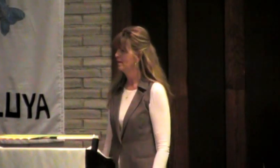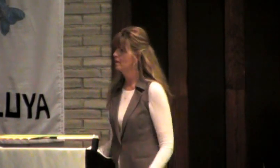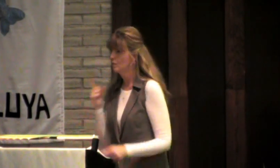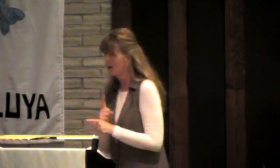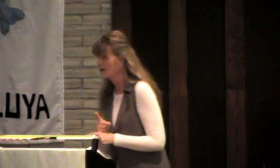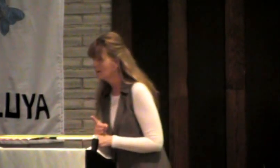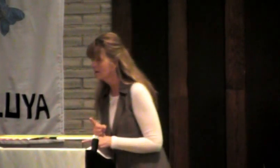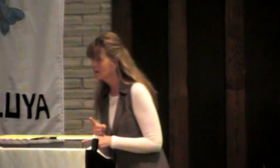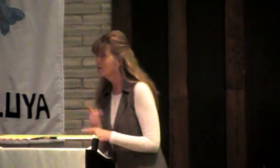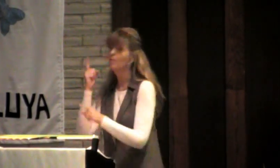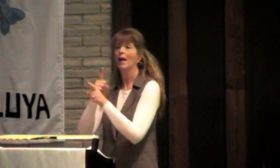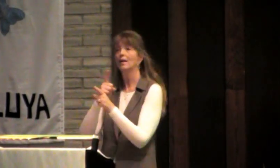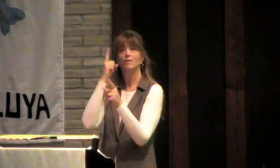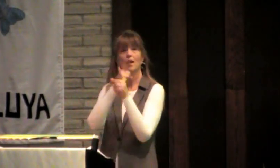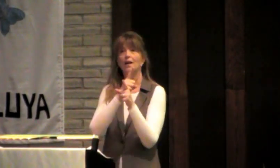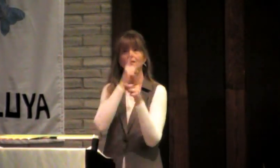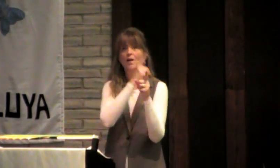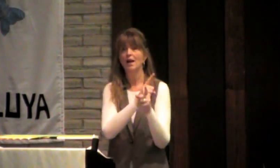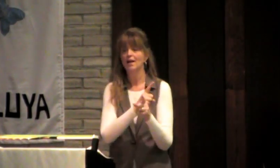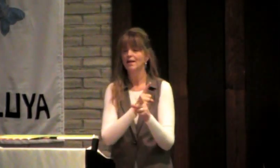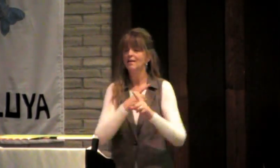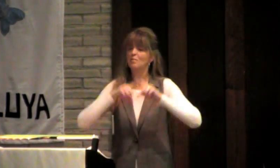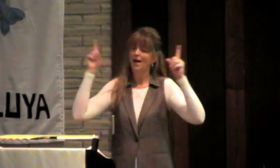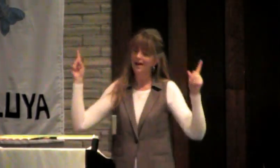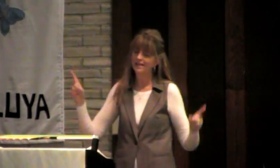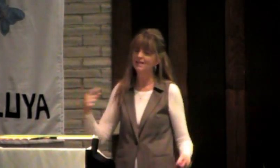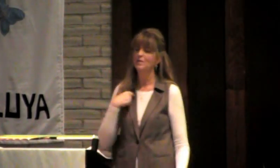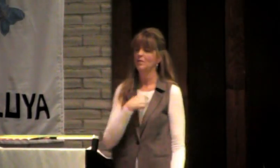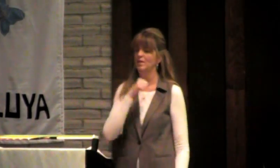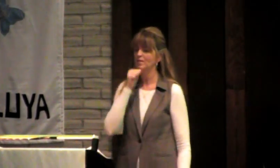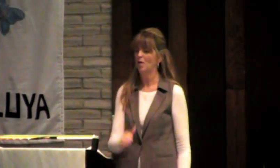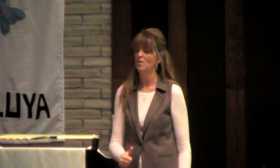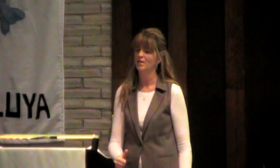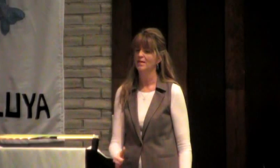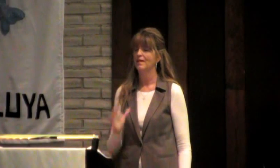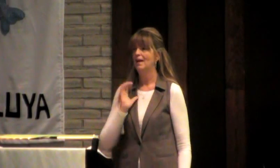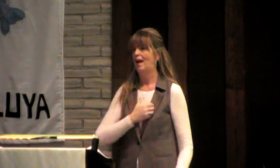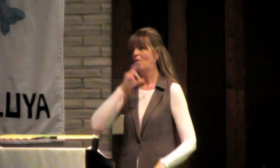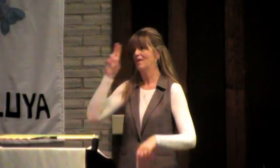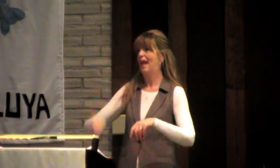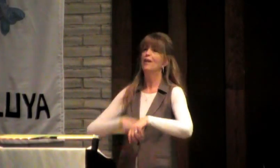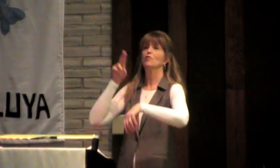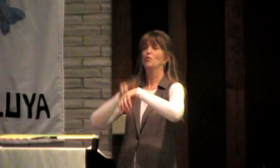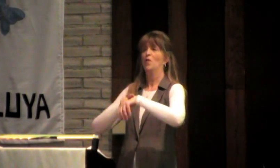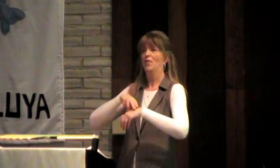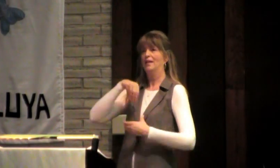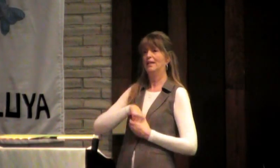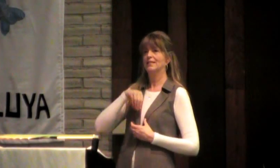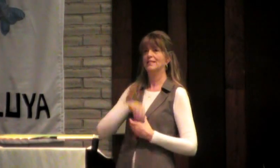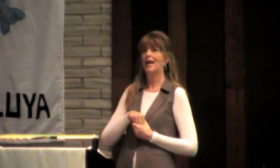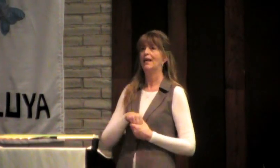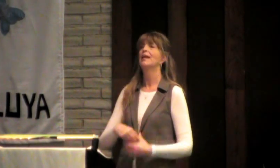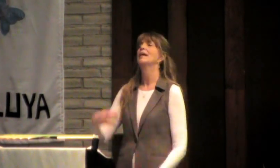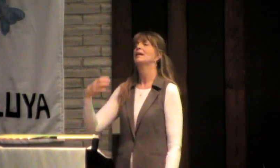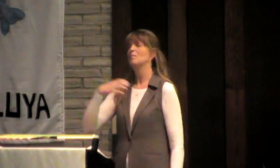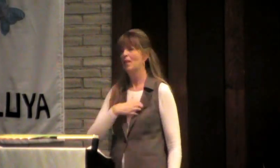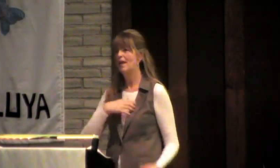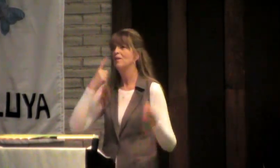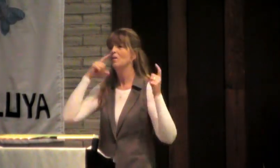do, right? Is that right? Yep. But we don't. Our natural instinct is